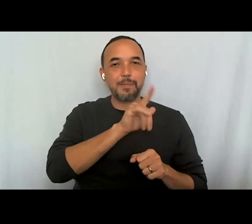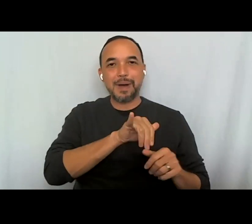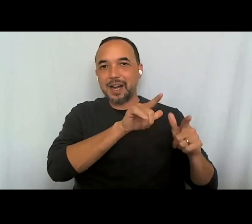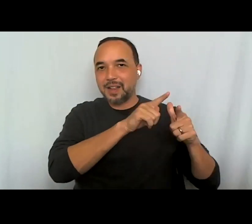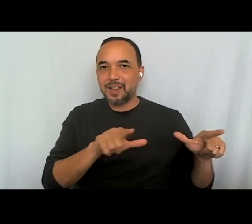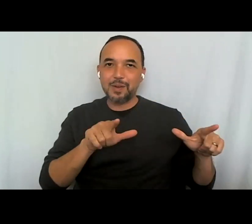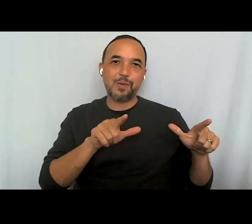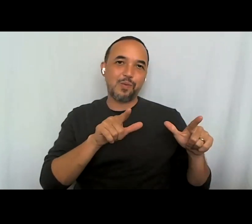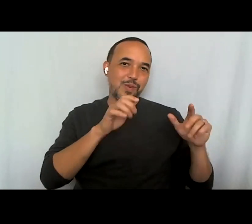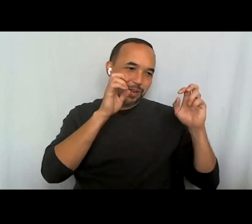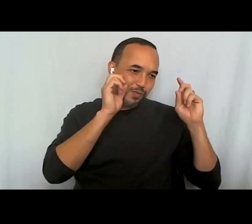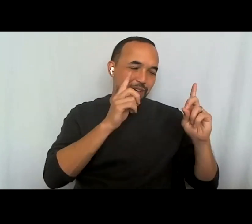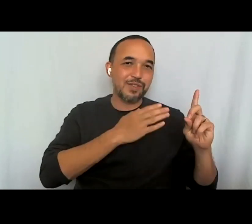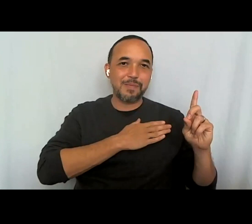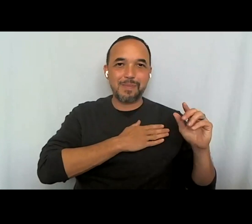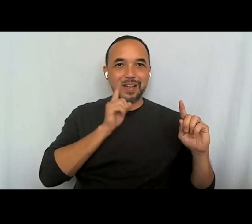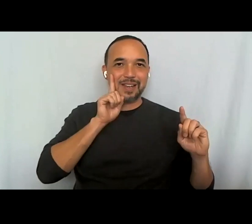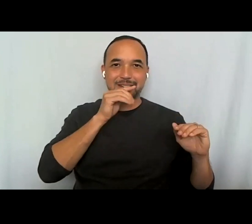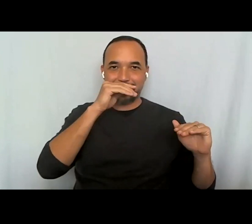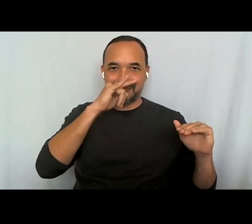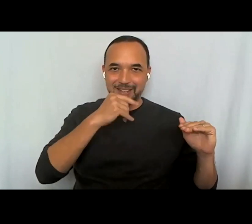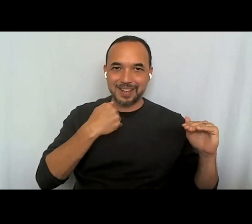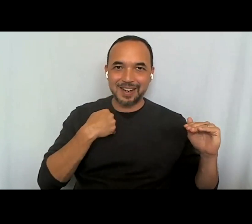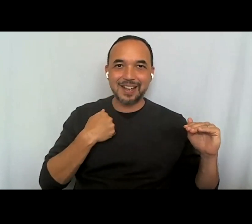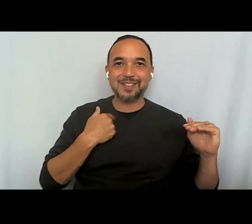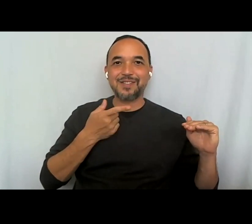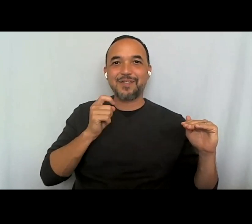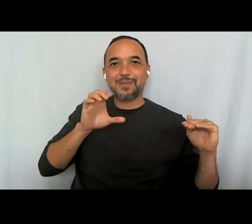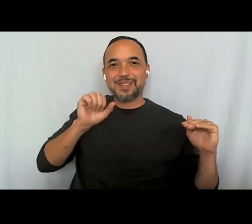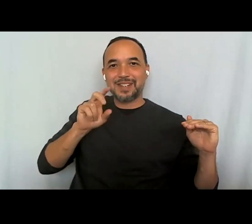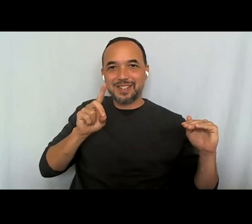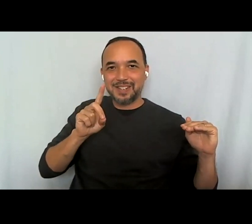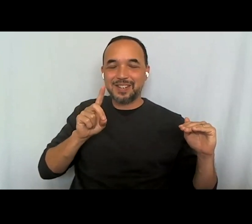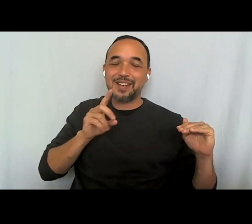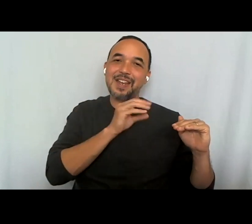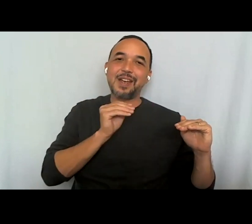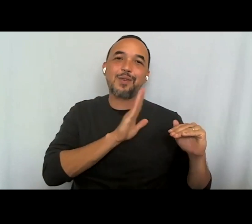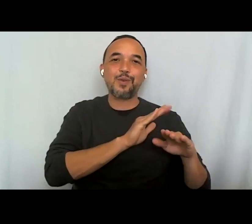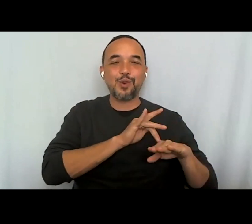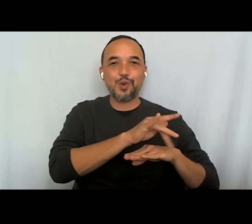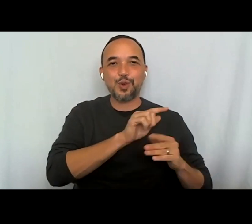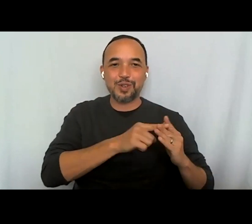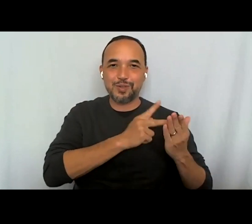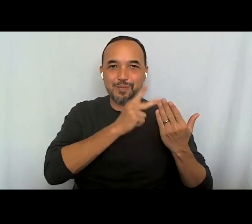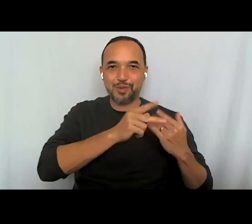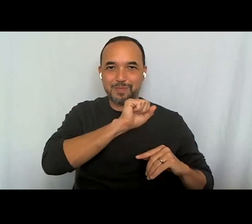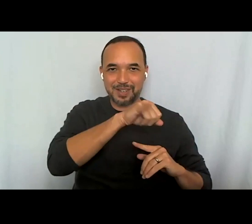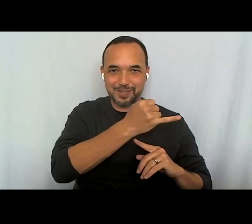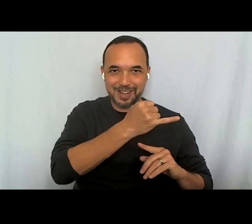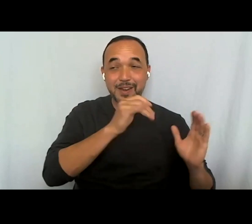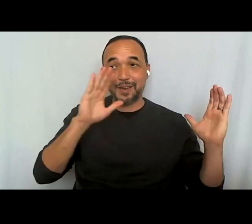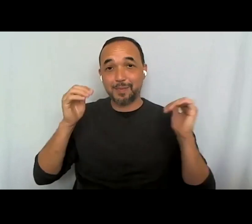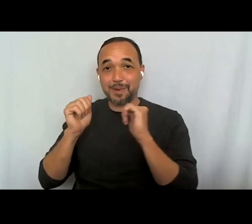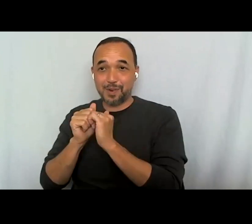is experiencing through CSD and her early start program in San Jose versus a hearing child who had a